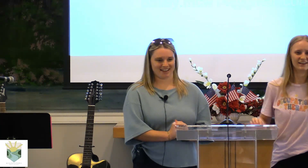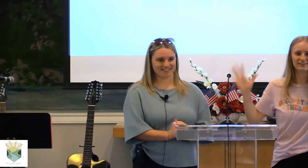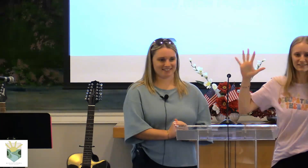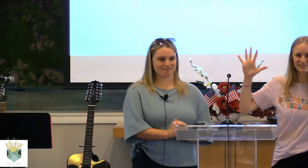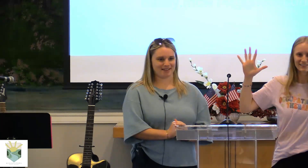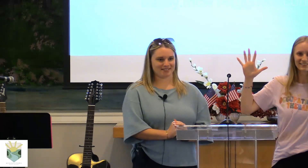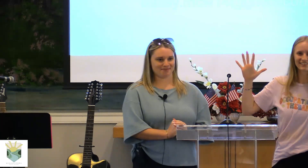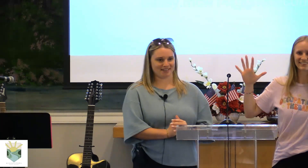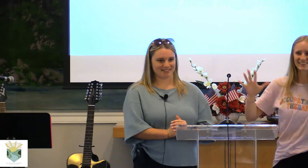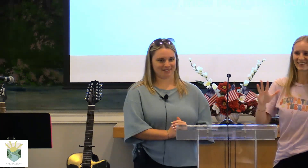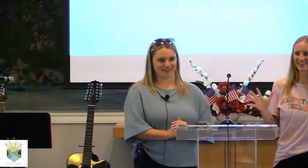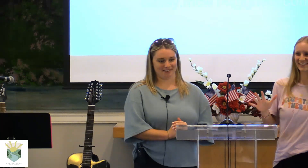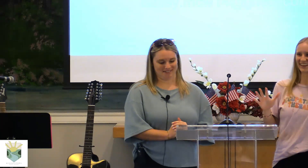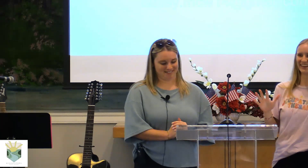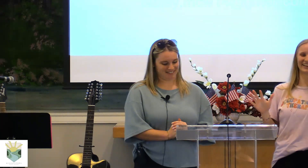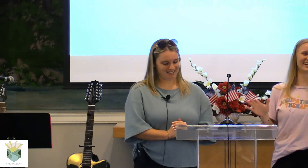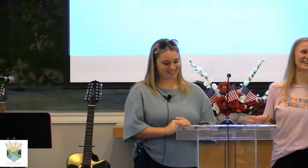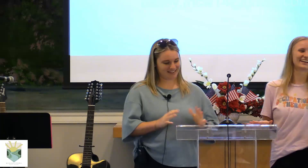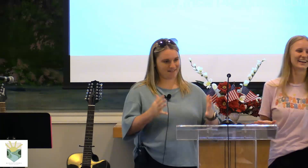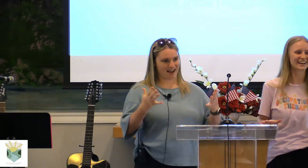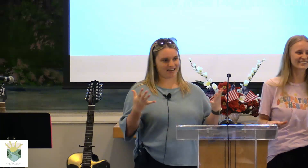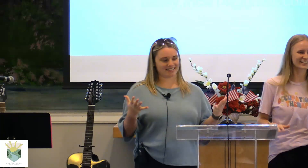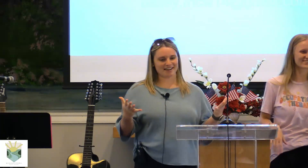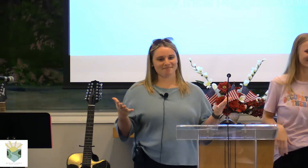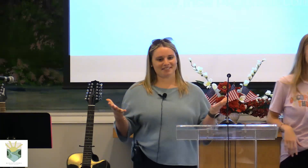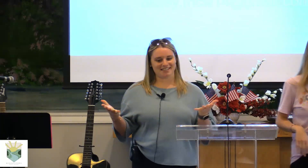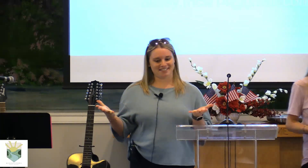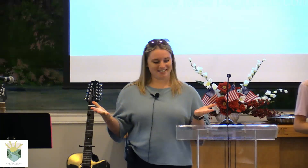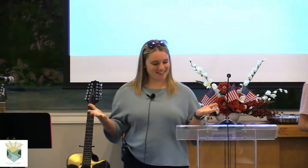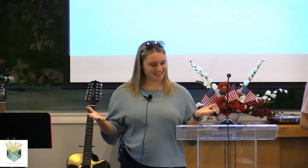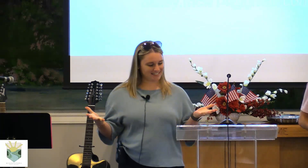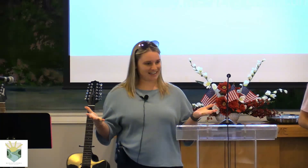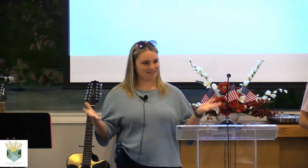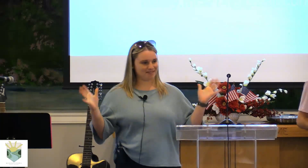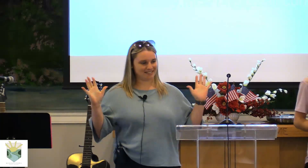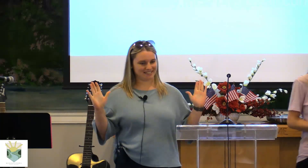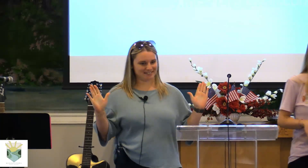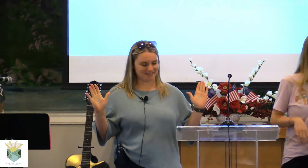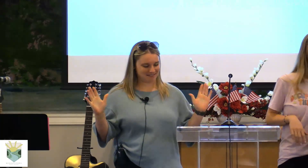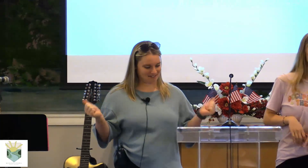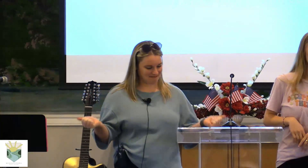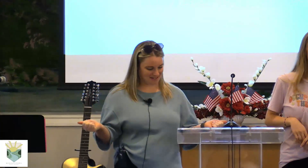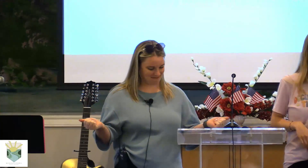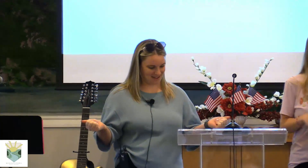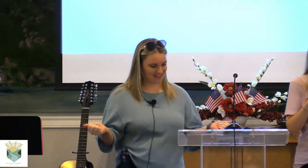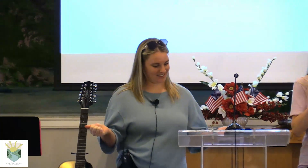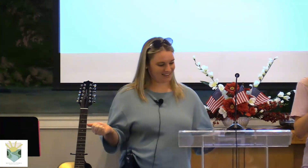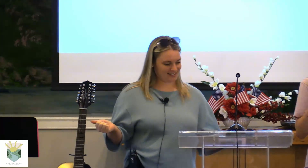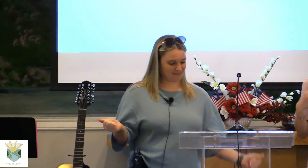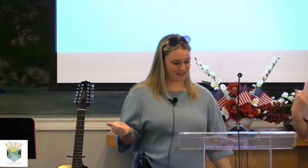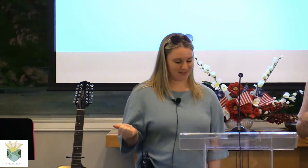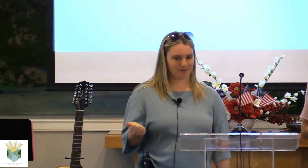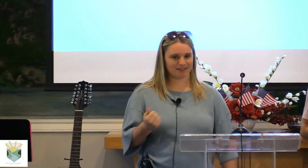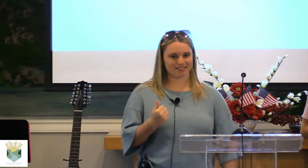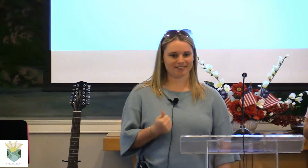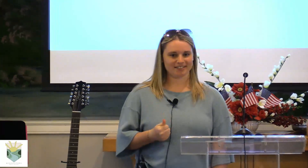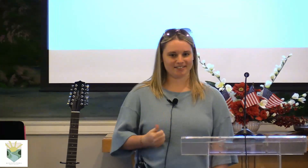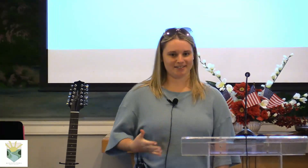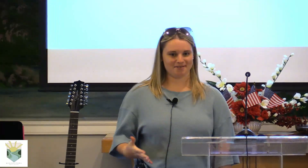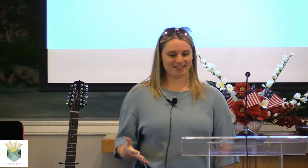is the best way to learn. So as I am teaching this, I want to see you doing it with me because personally doing it